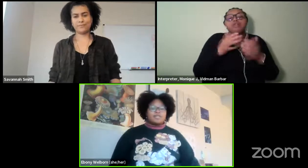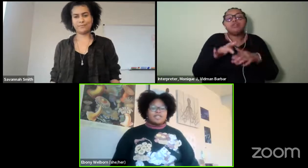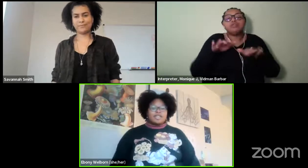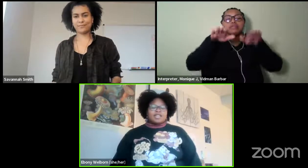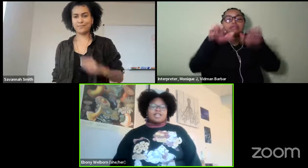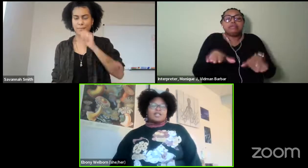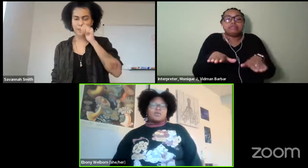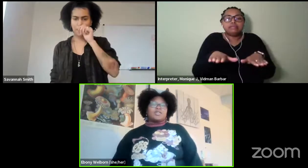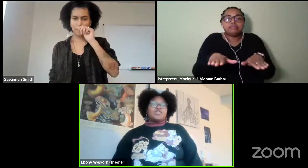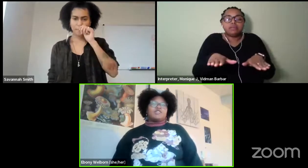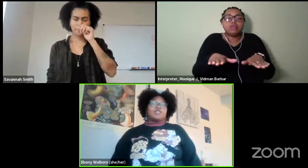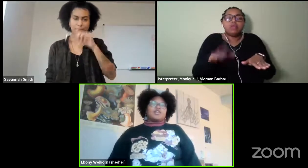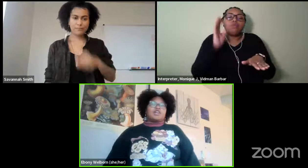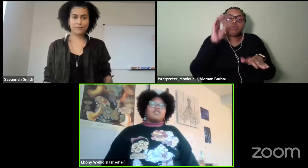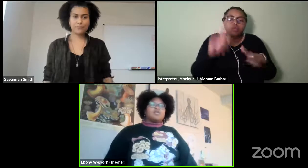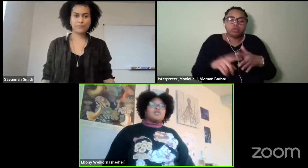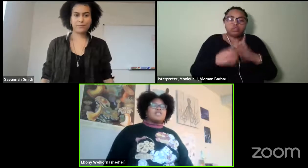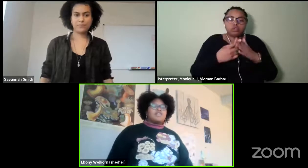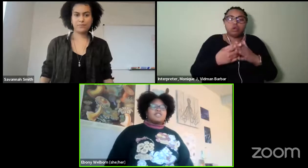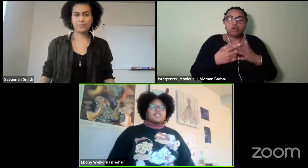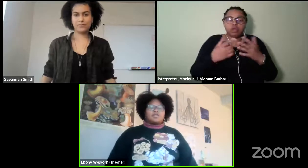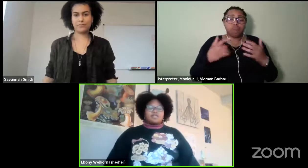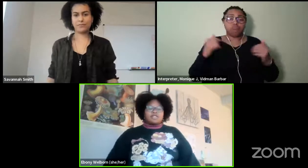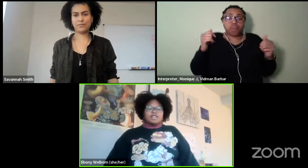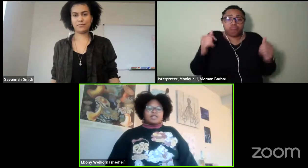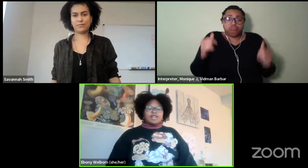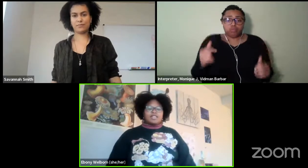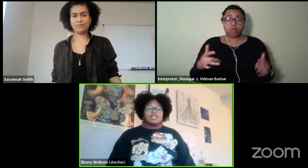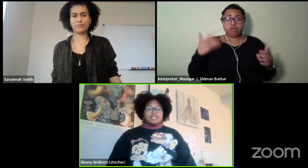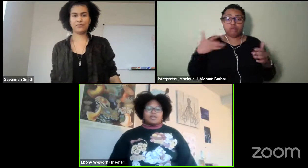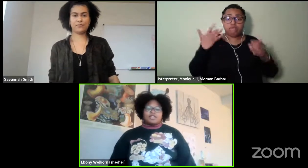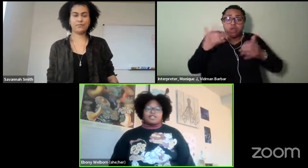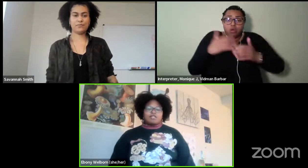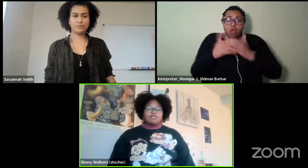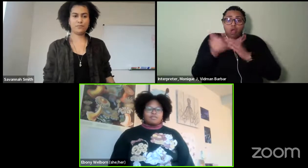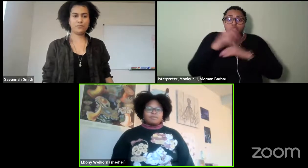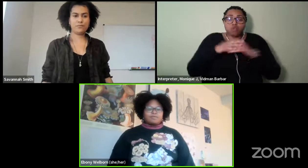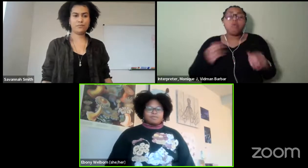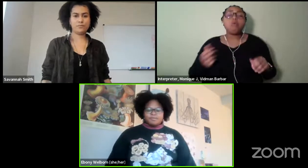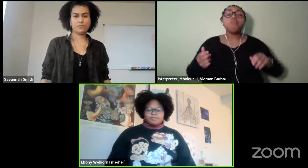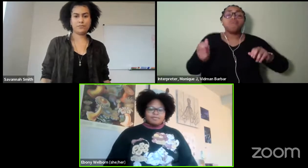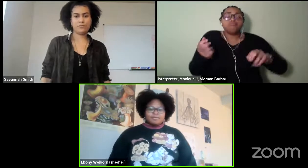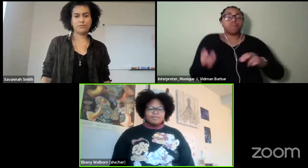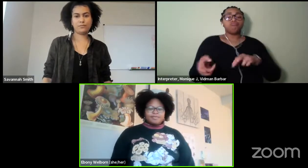started. And so once you feel comfortable and all settled, just go ahead and still yourself.